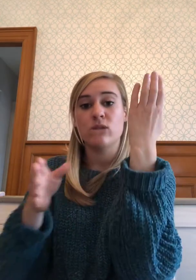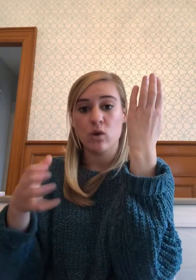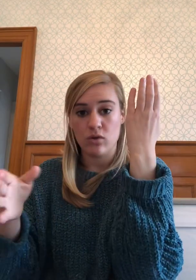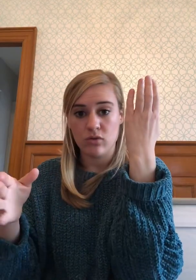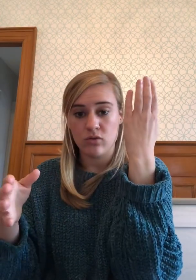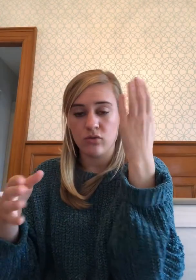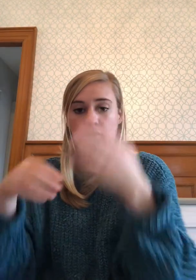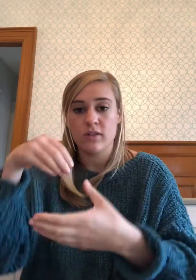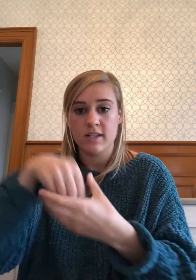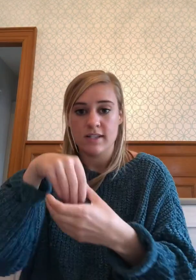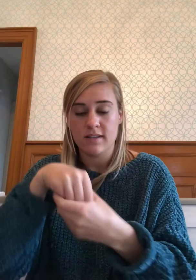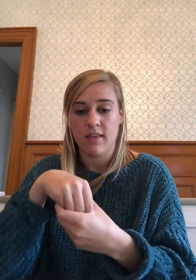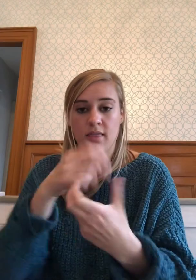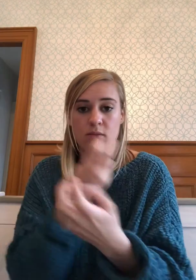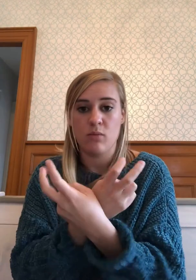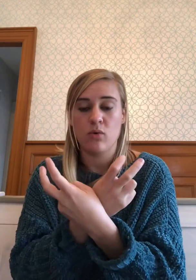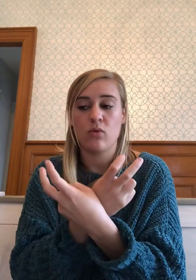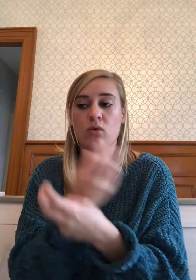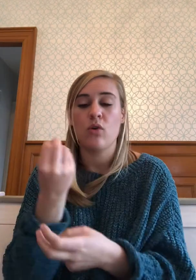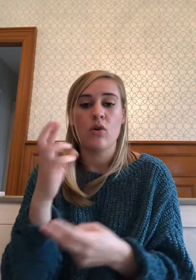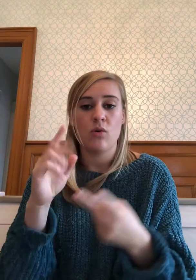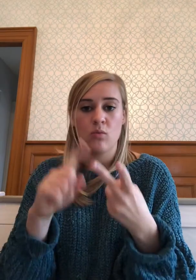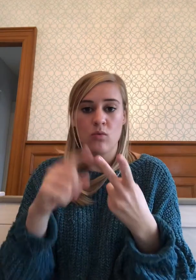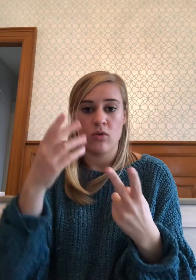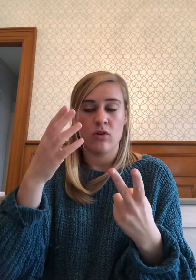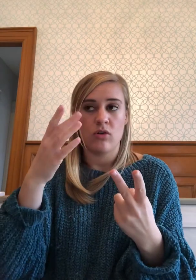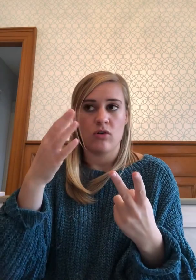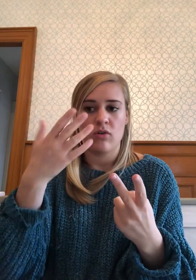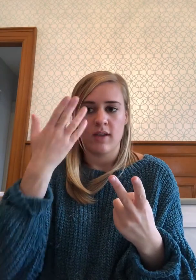the bone or interior part of the